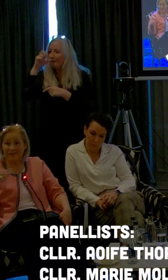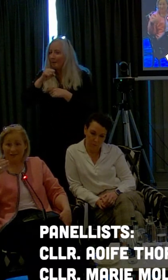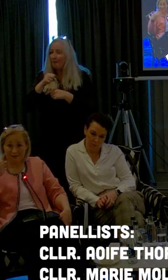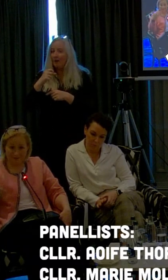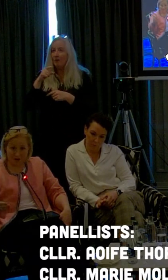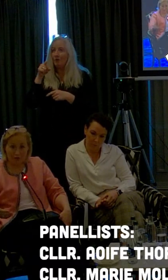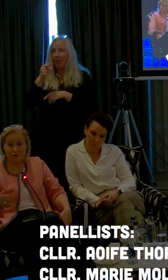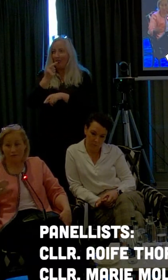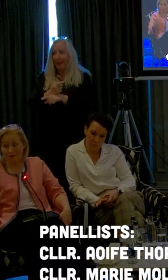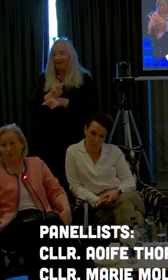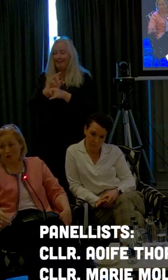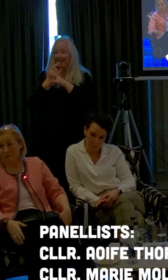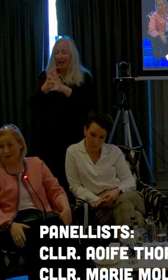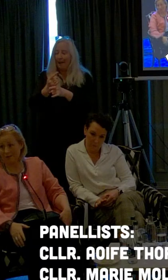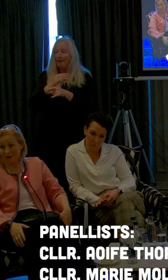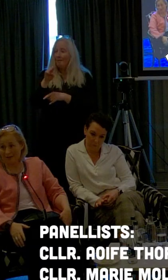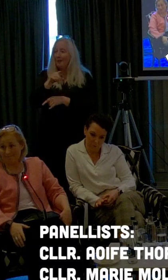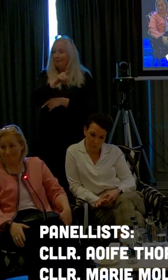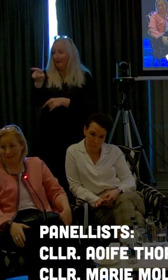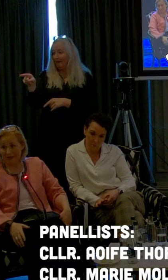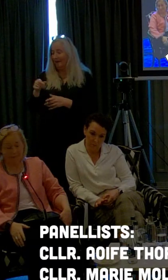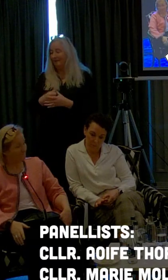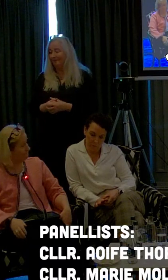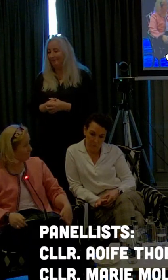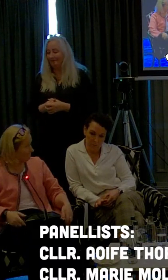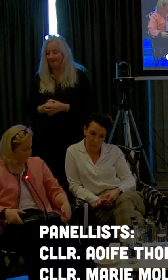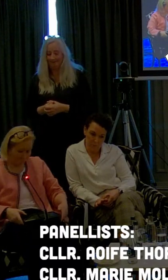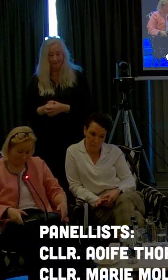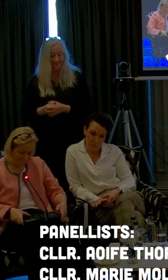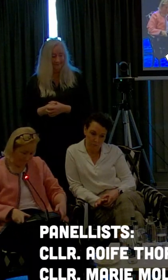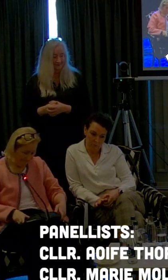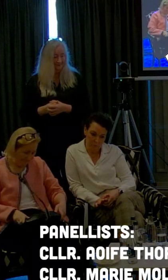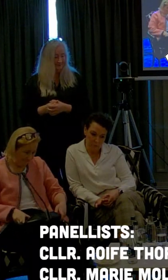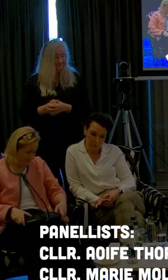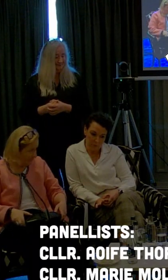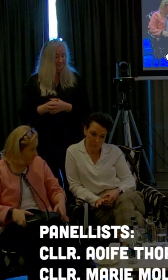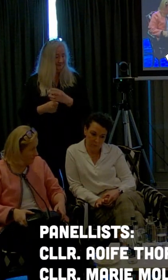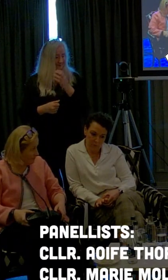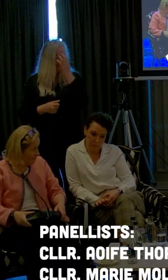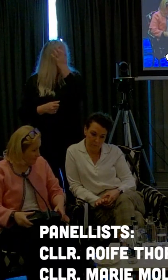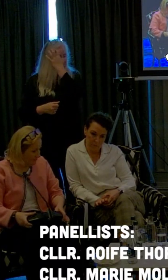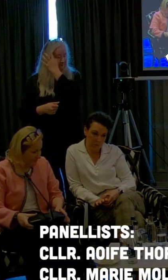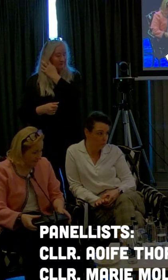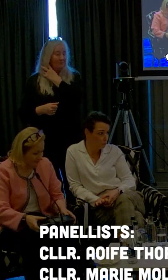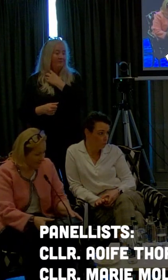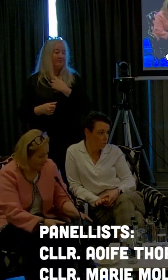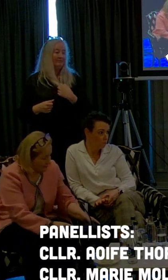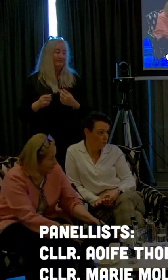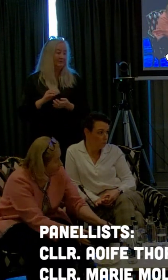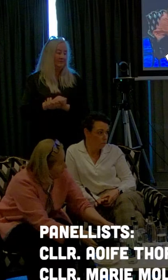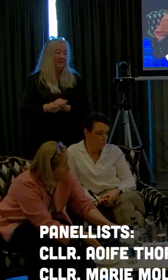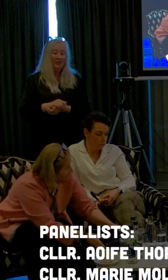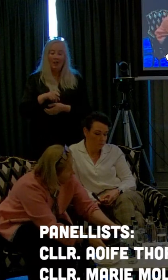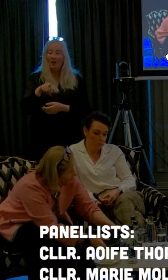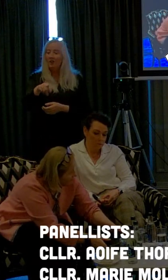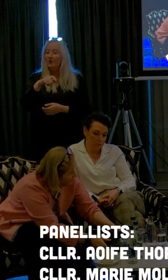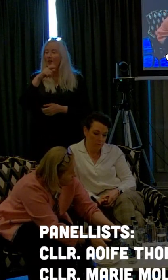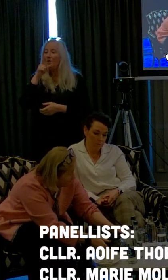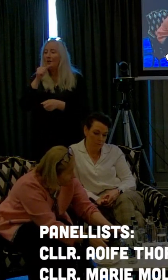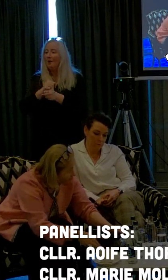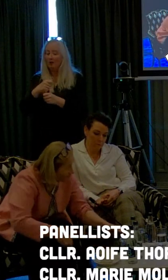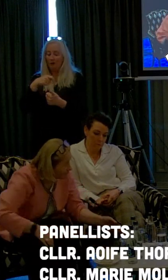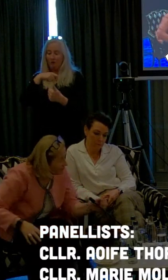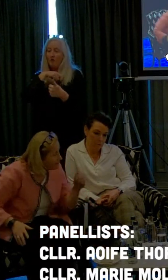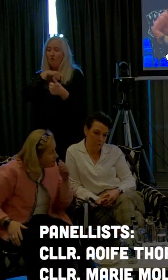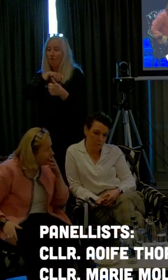afraid to use those as much as possible as well. Thank you. Thanks, Norma. And I think, you know, the words you use there, trust and privilege, you know,